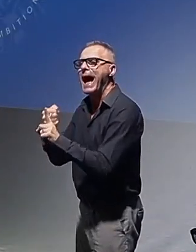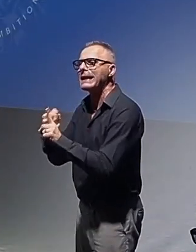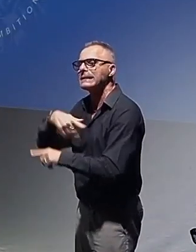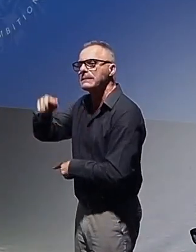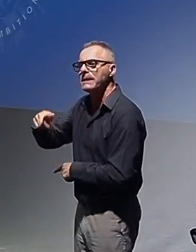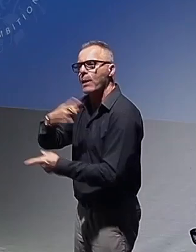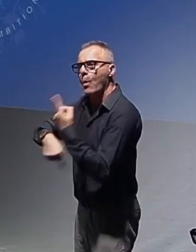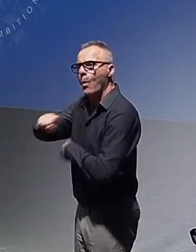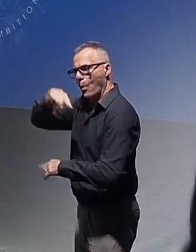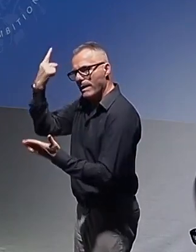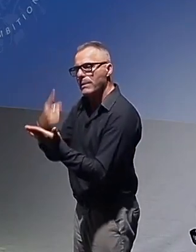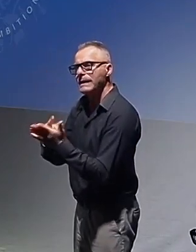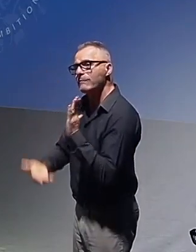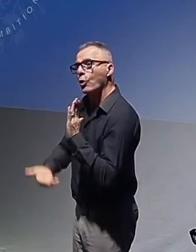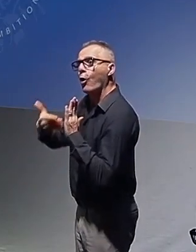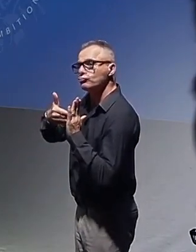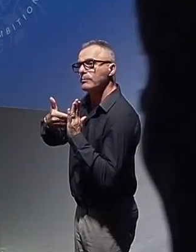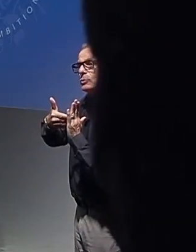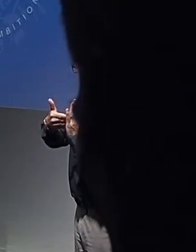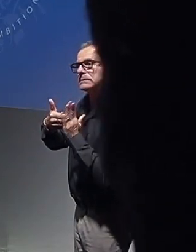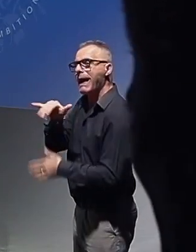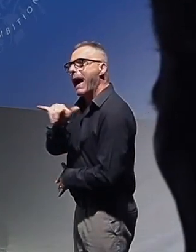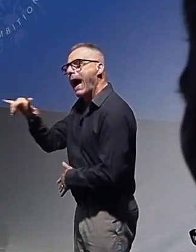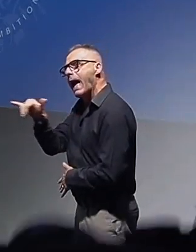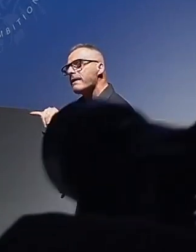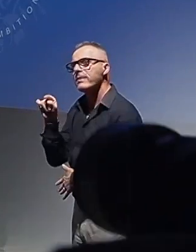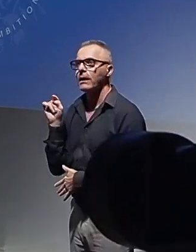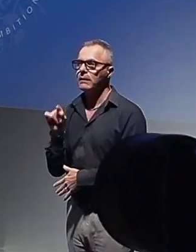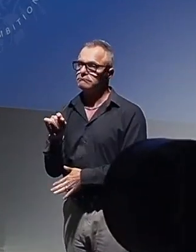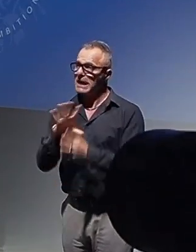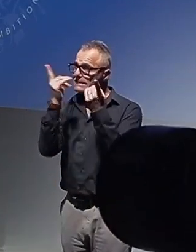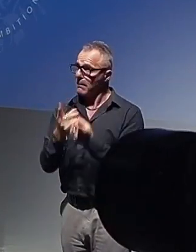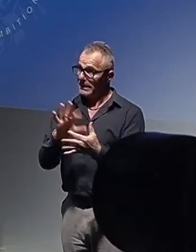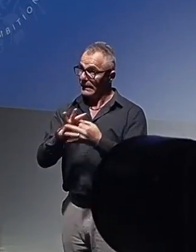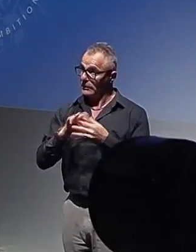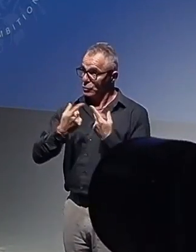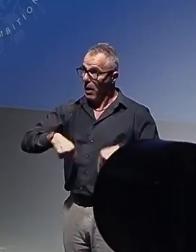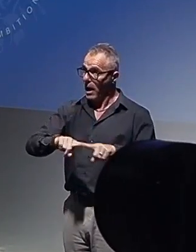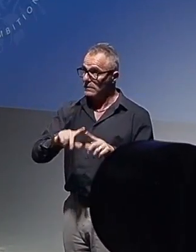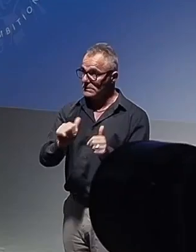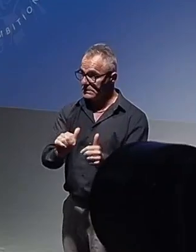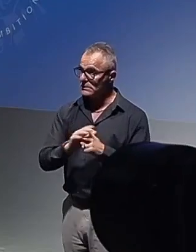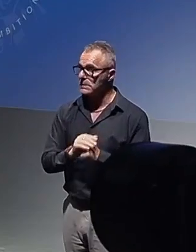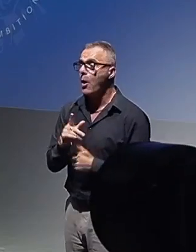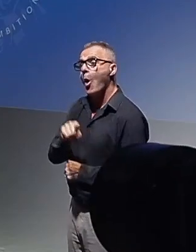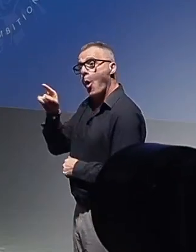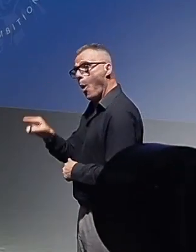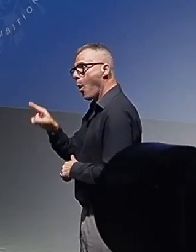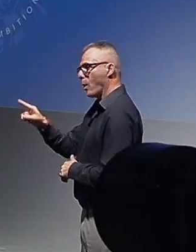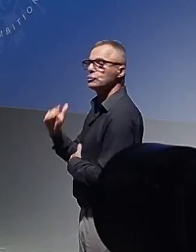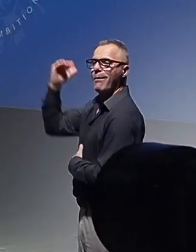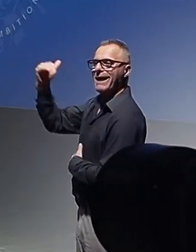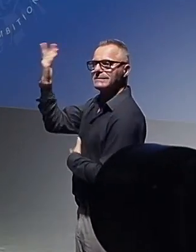we believe contribute either to something that we do and or to